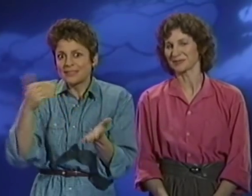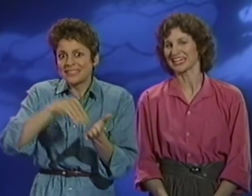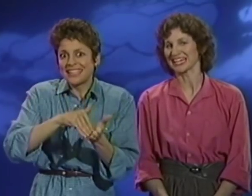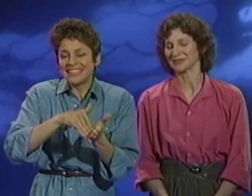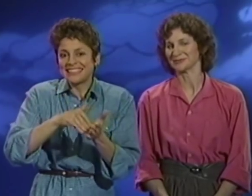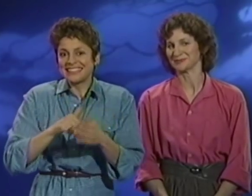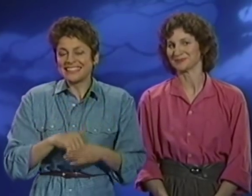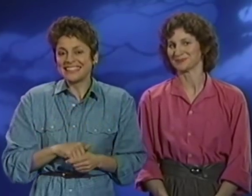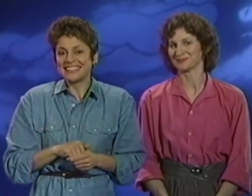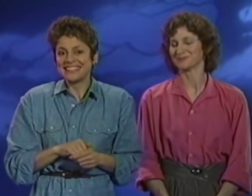them again.